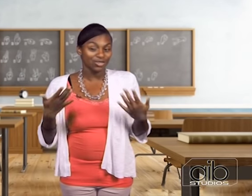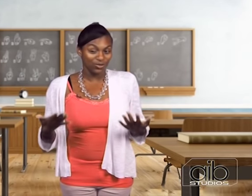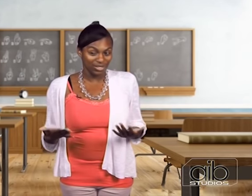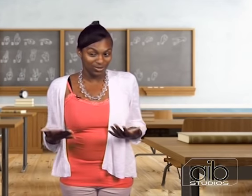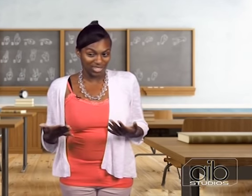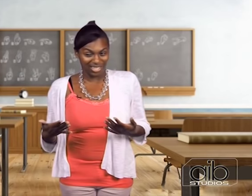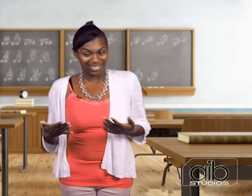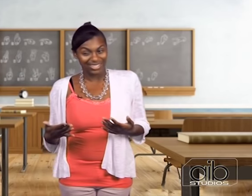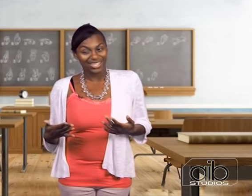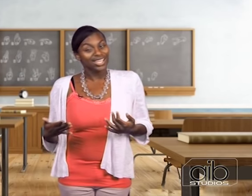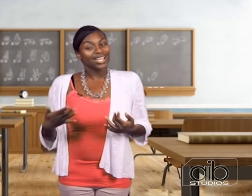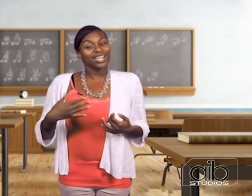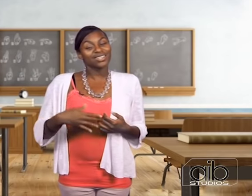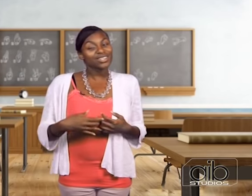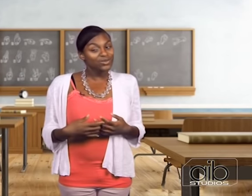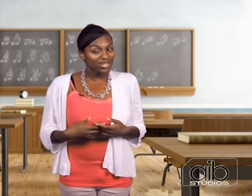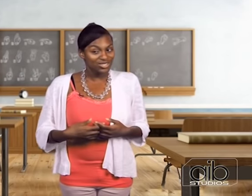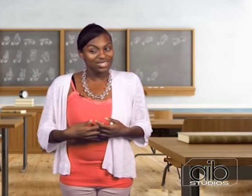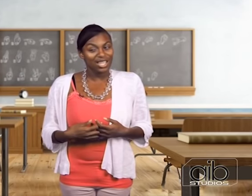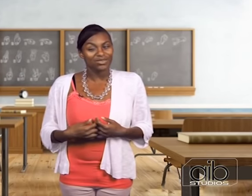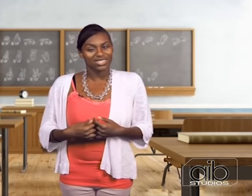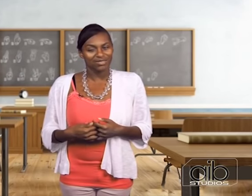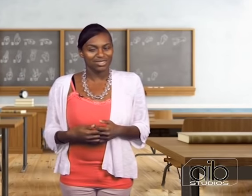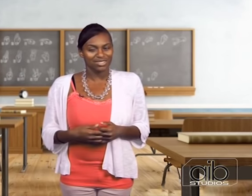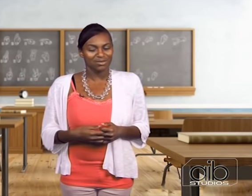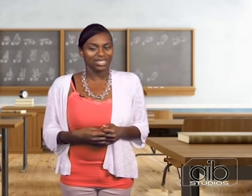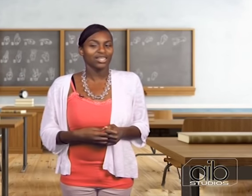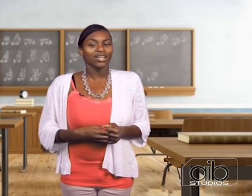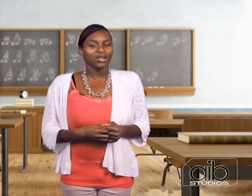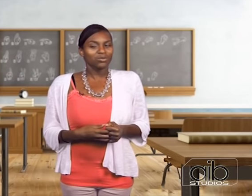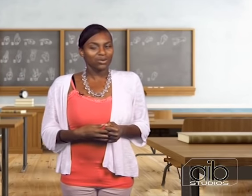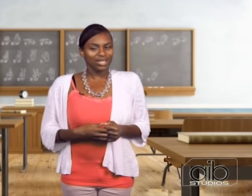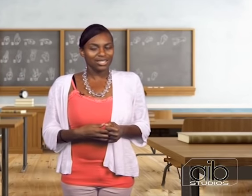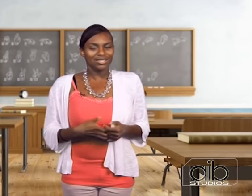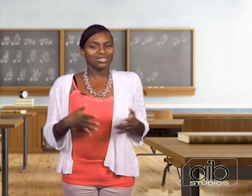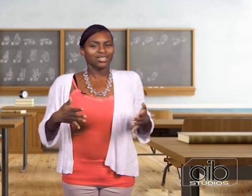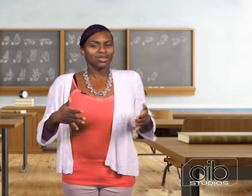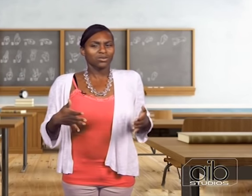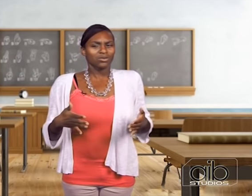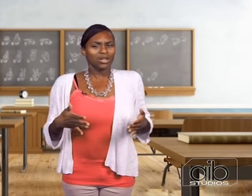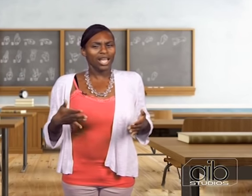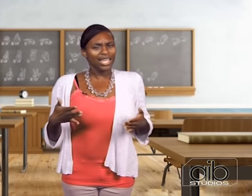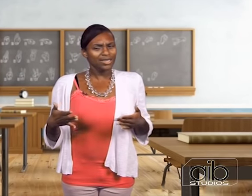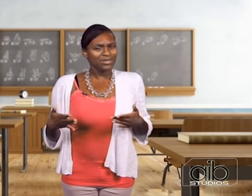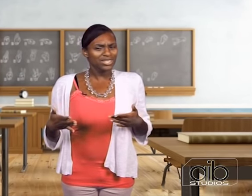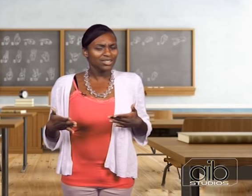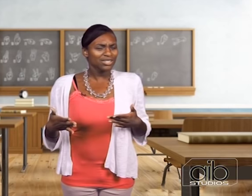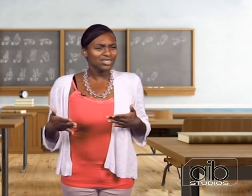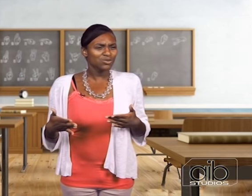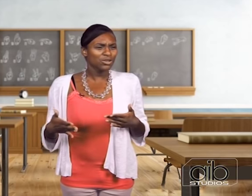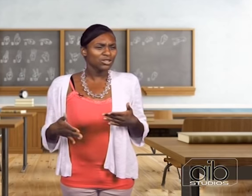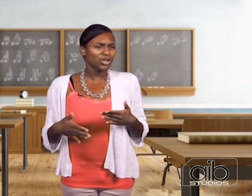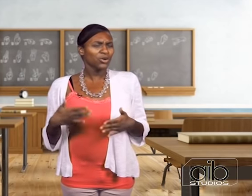totally okay. Another question that was given to me was, I've been hearing this word